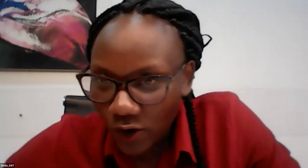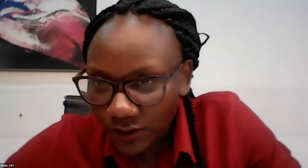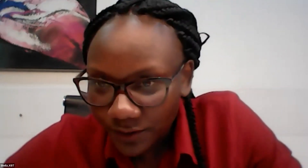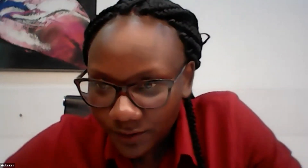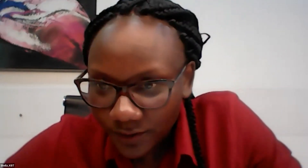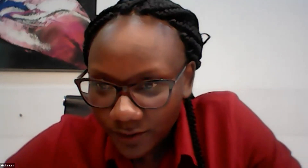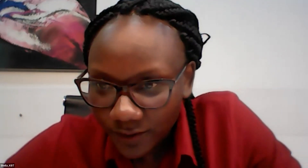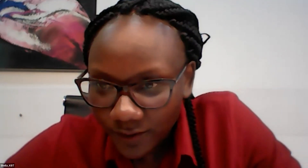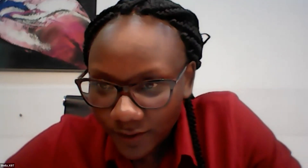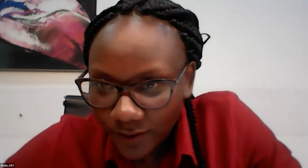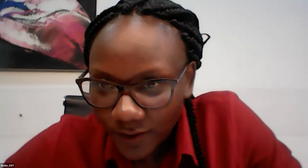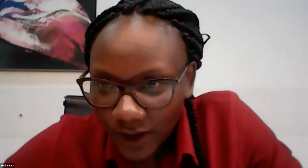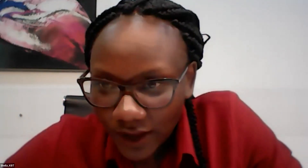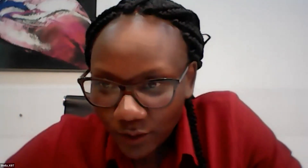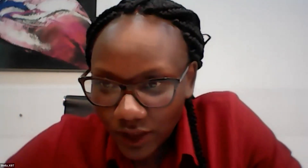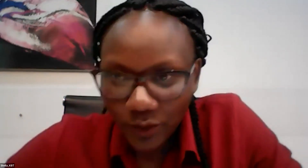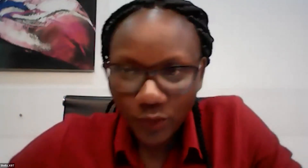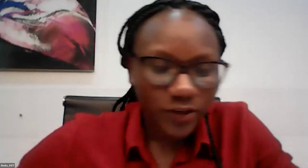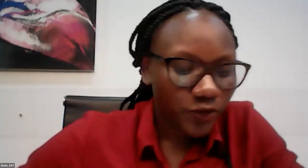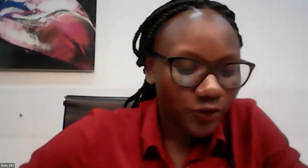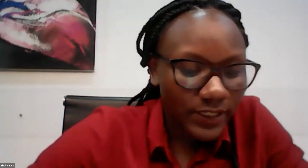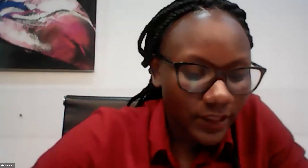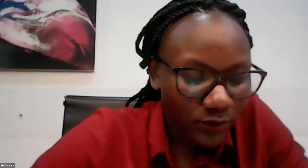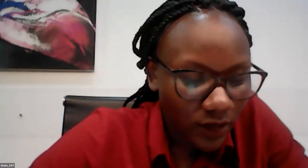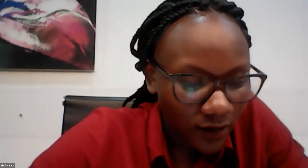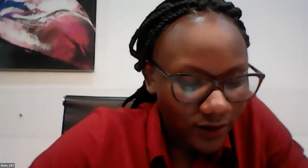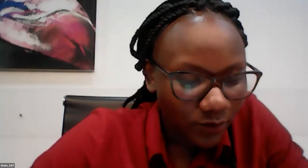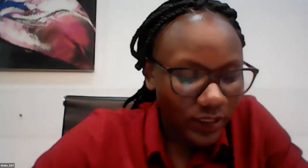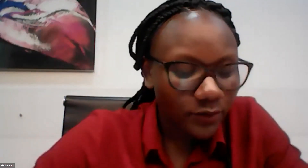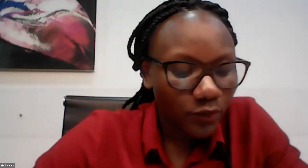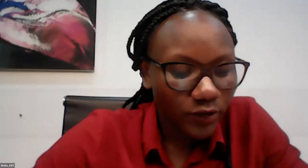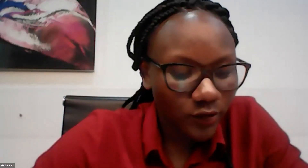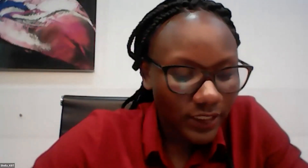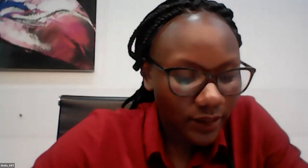Yes, no. I'm glad people are introducing themselves.